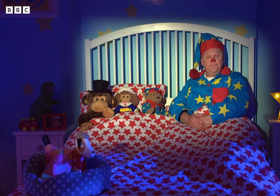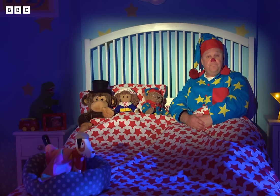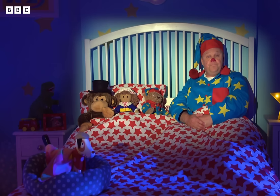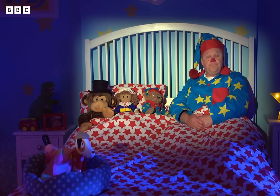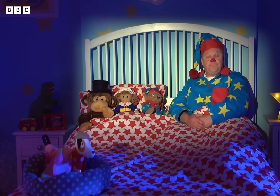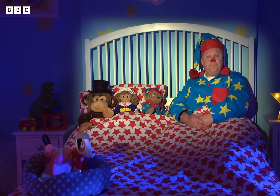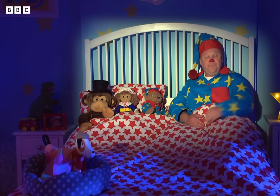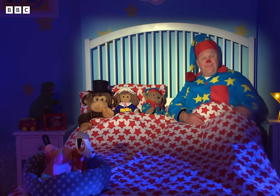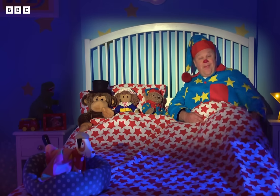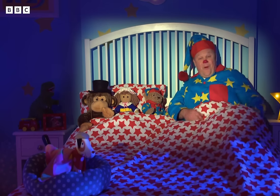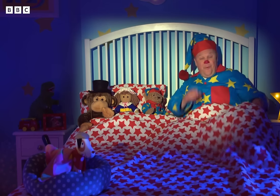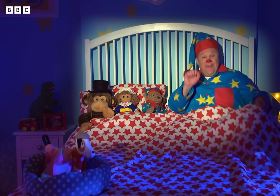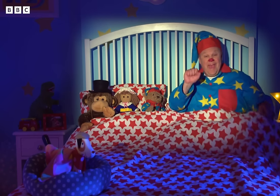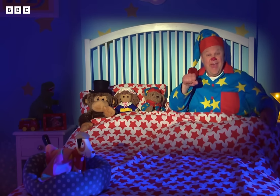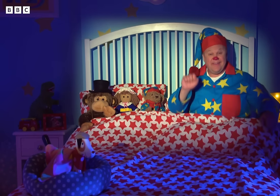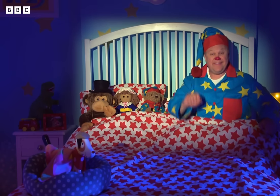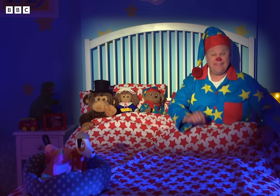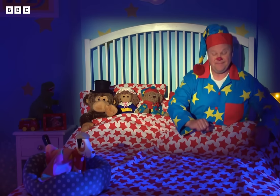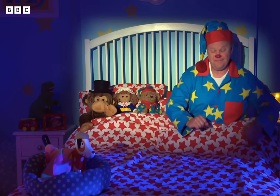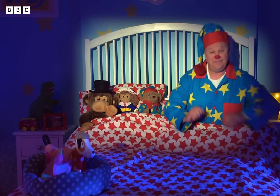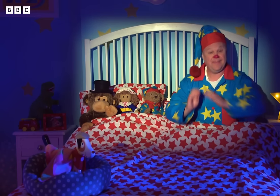sign for bedtime? Oh, yes.